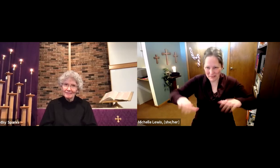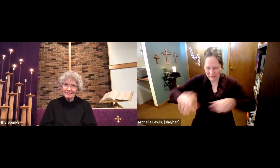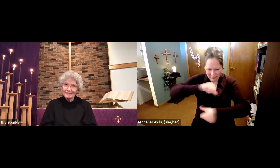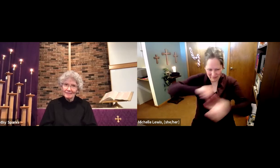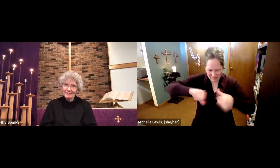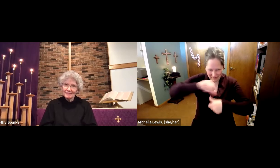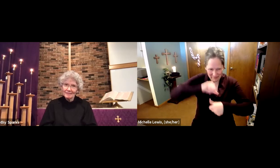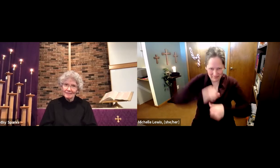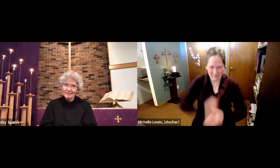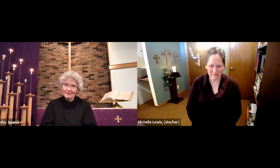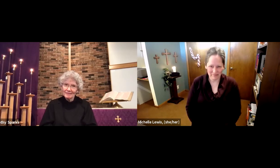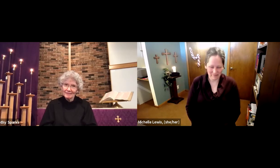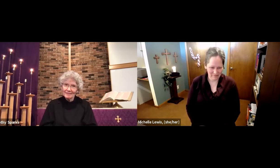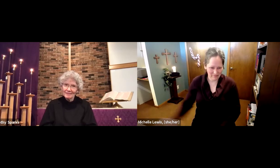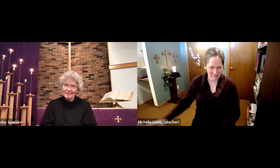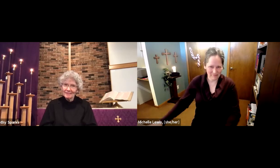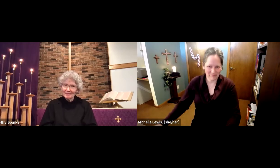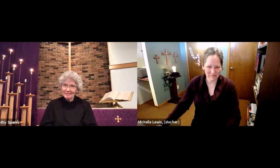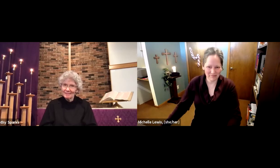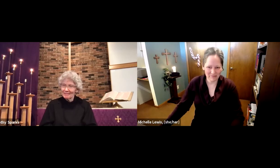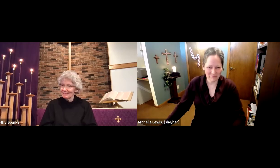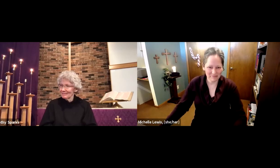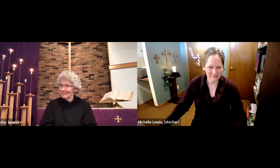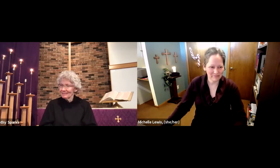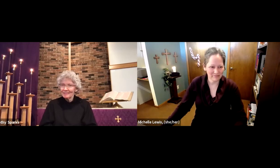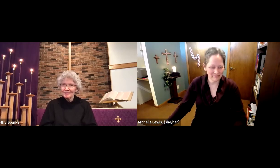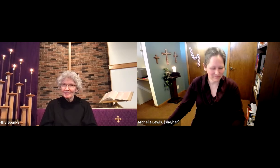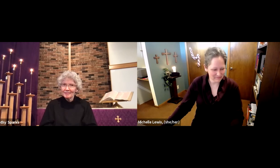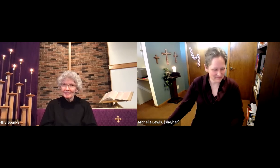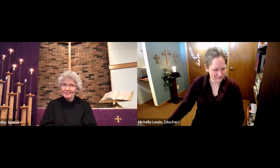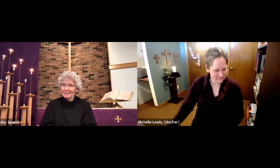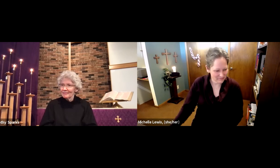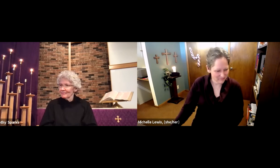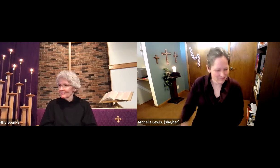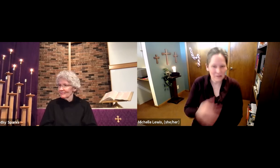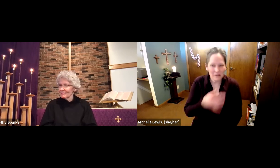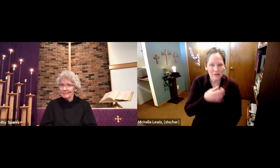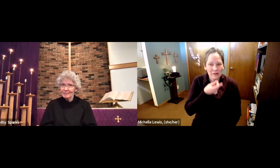please, please share the peace with one another.